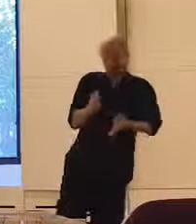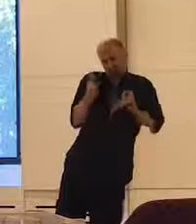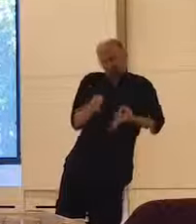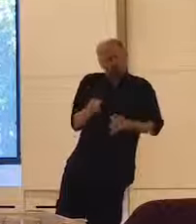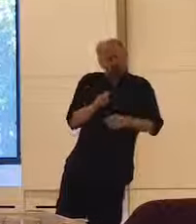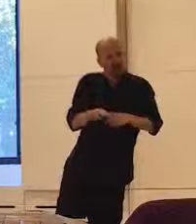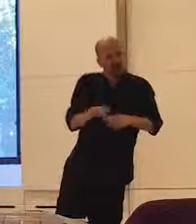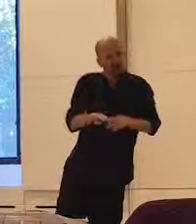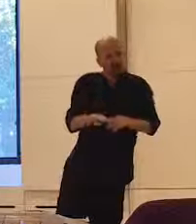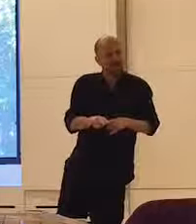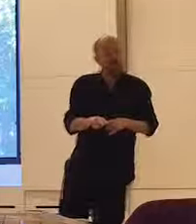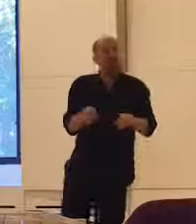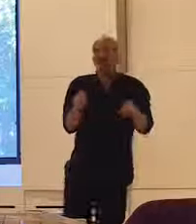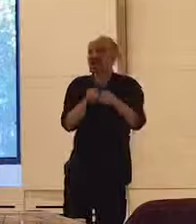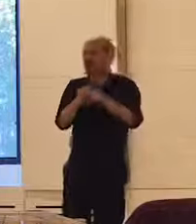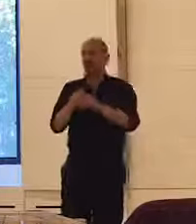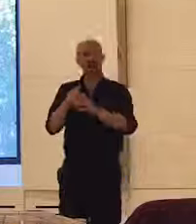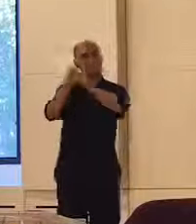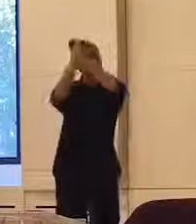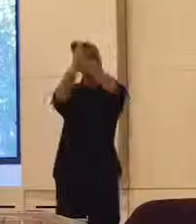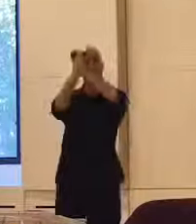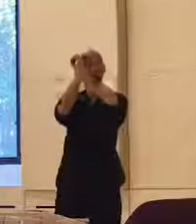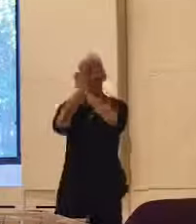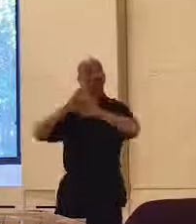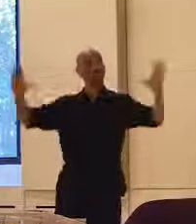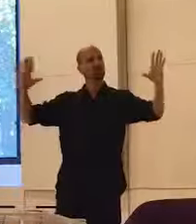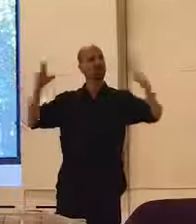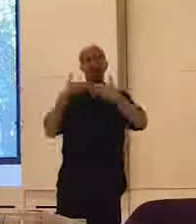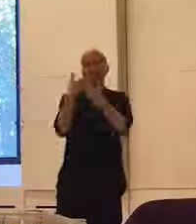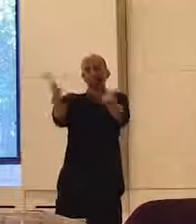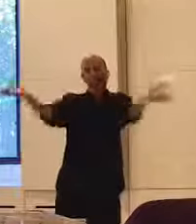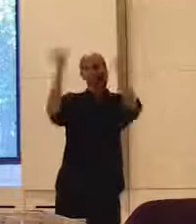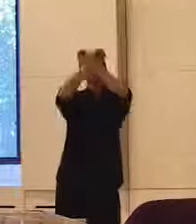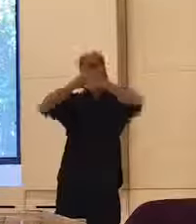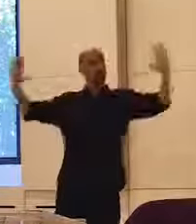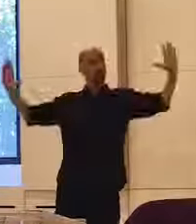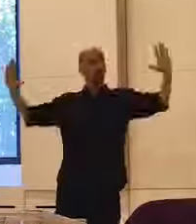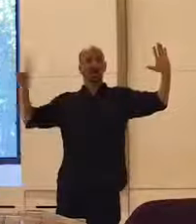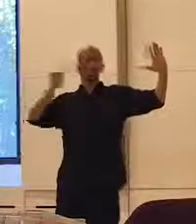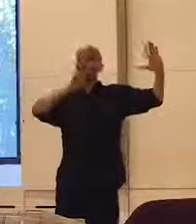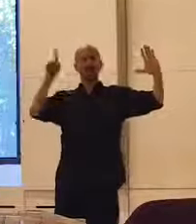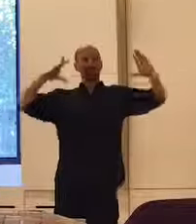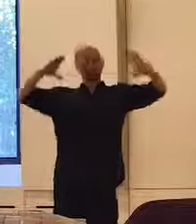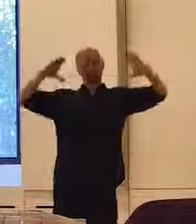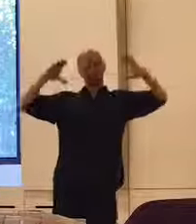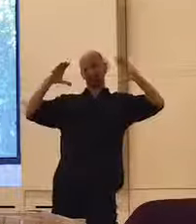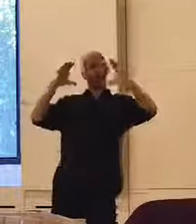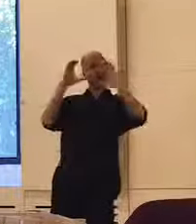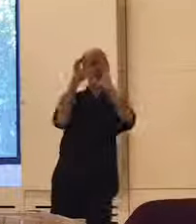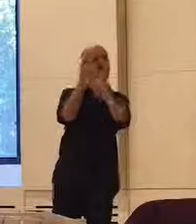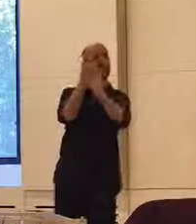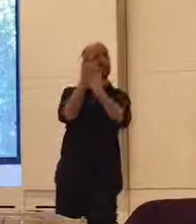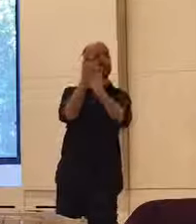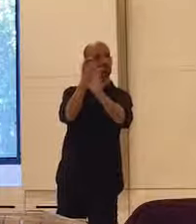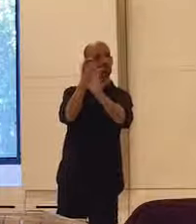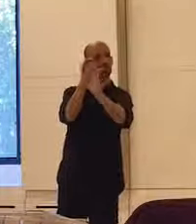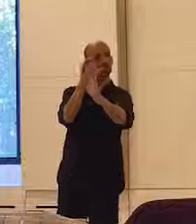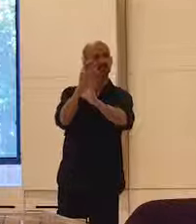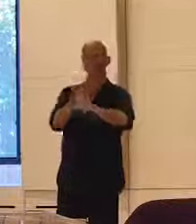way. And then as you get really good, then you can get the specifics and you can have the vocabulary. But once you've drawn the picture,